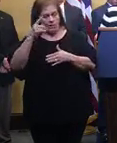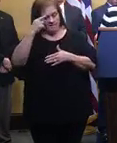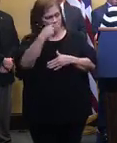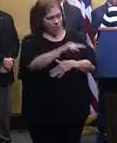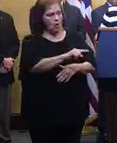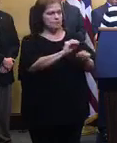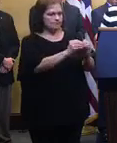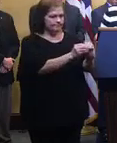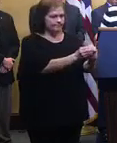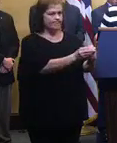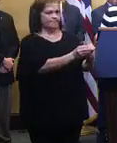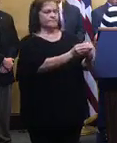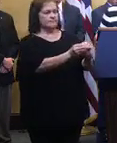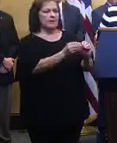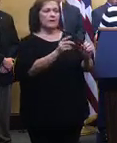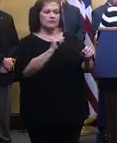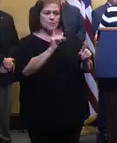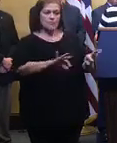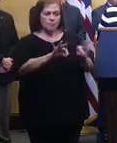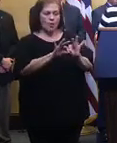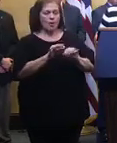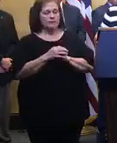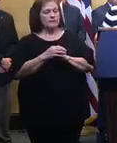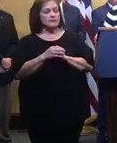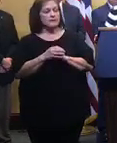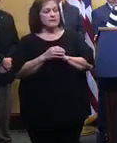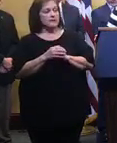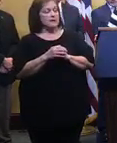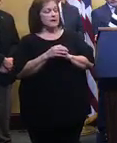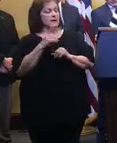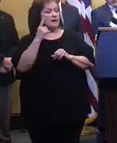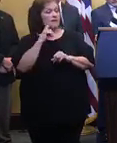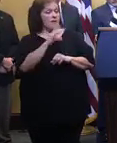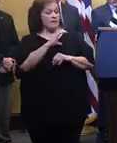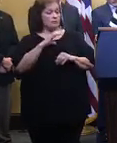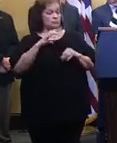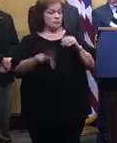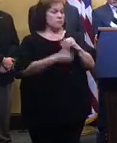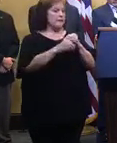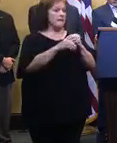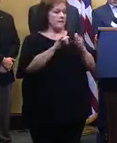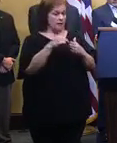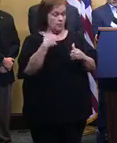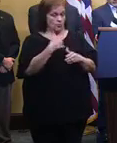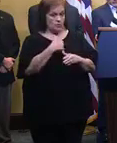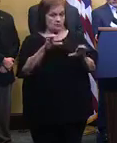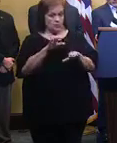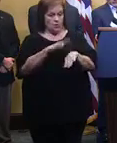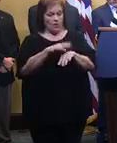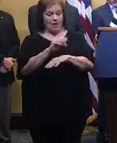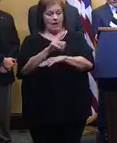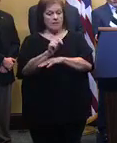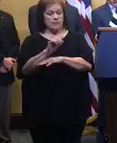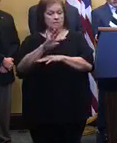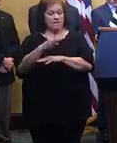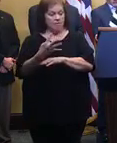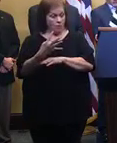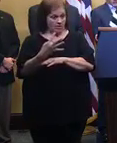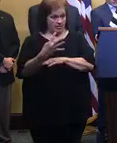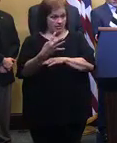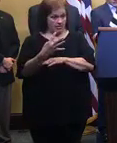do that very desperately. As it relates to the constitutional amendment that we're putting forth on the October ballot,